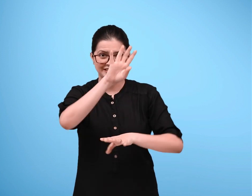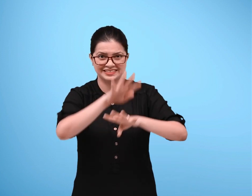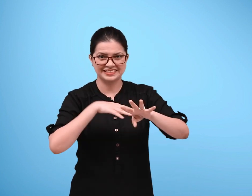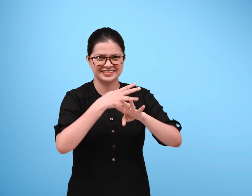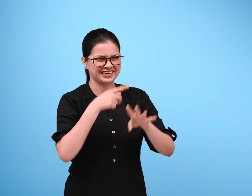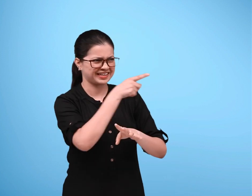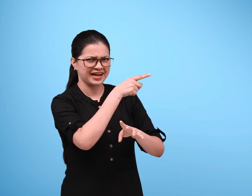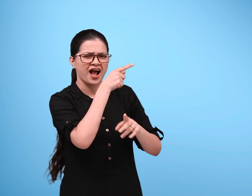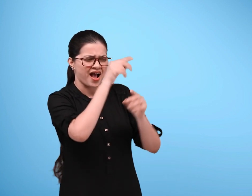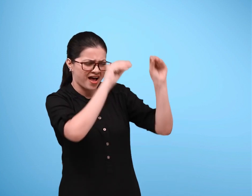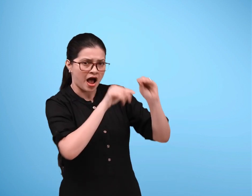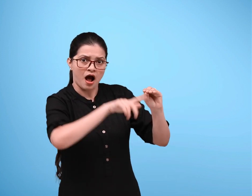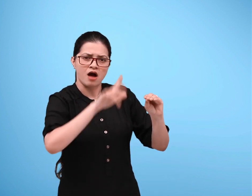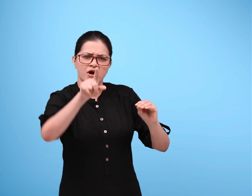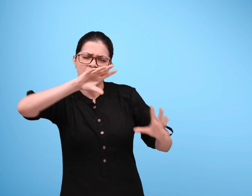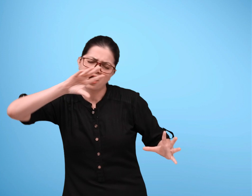Make your list as large as you can.